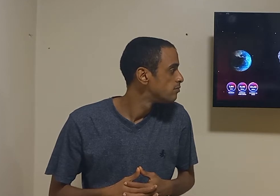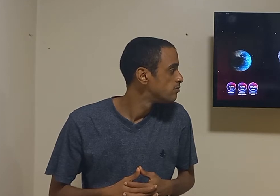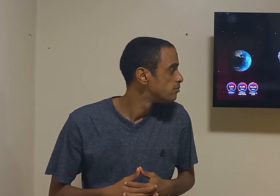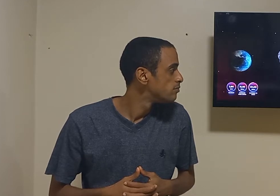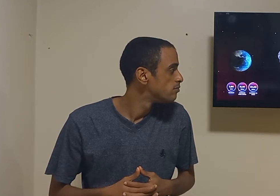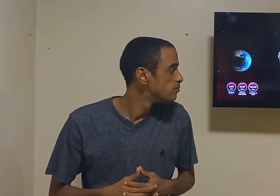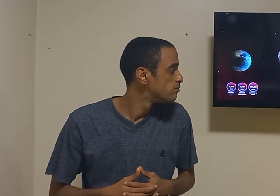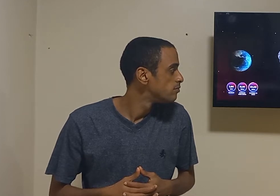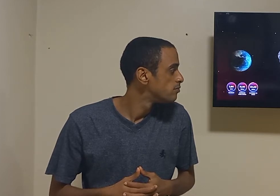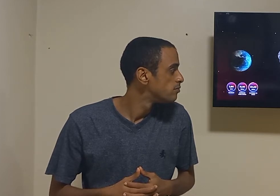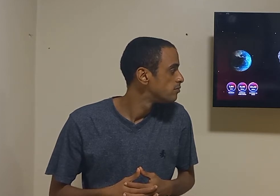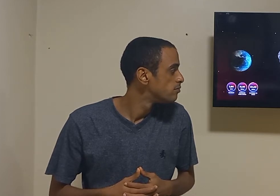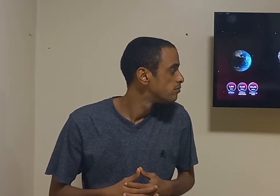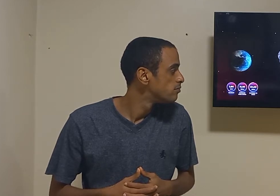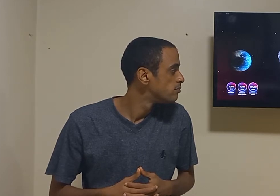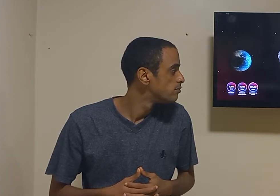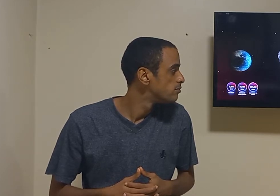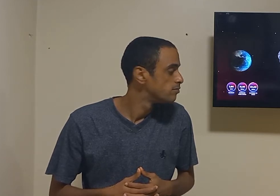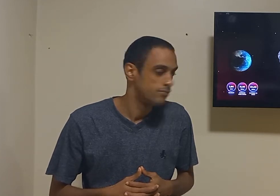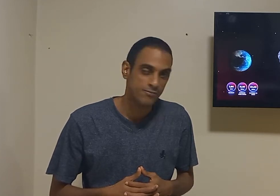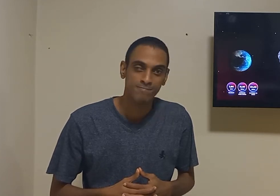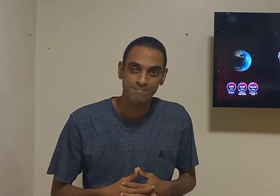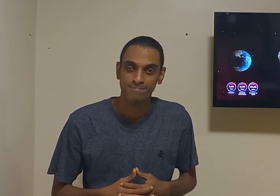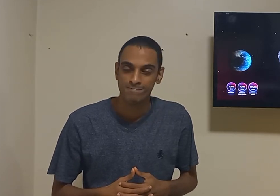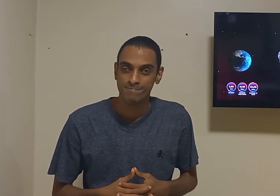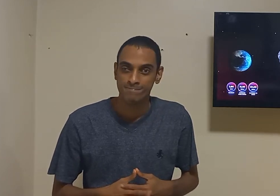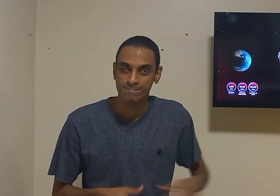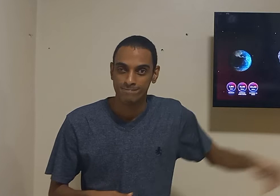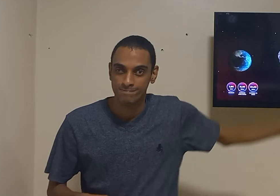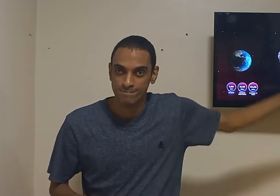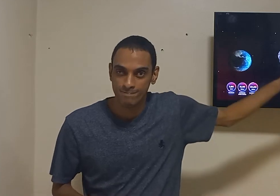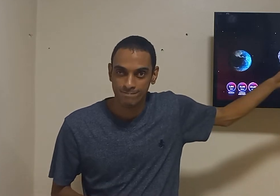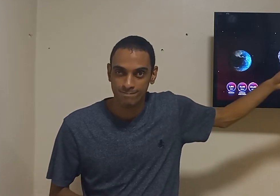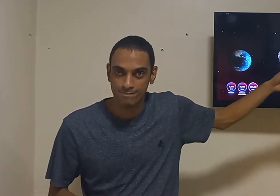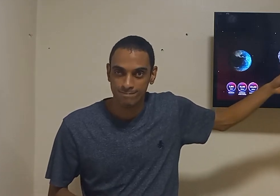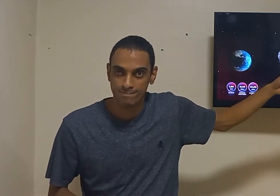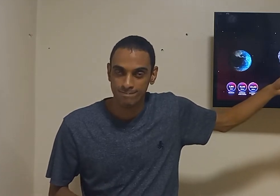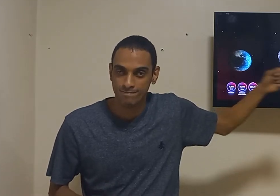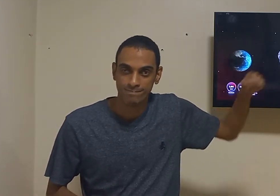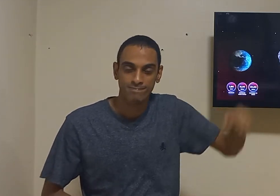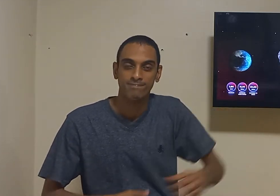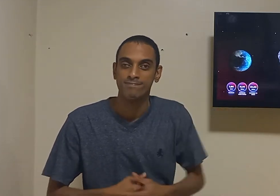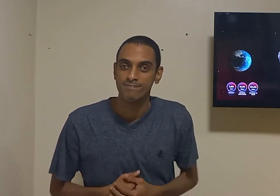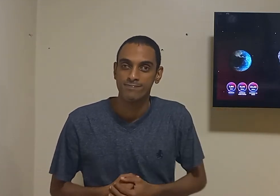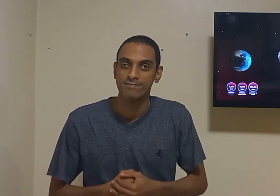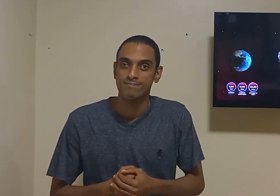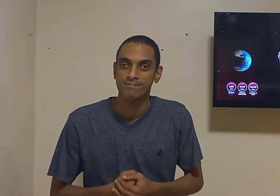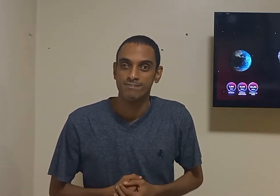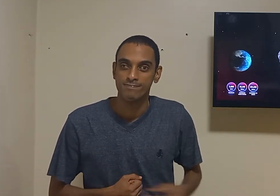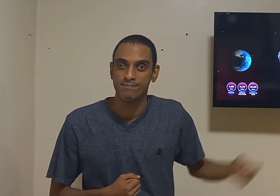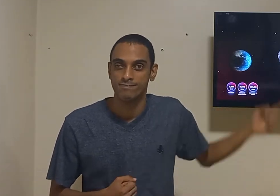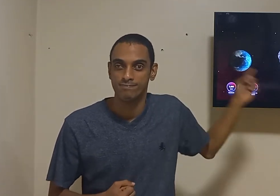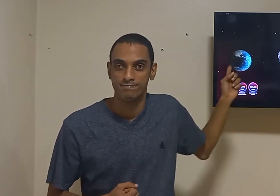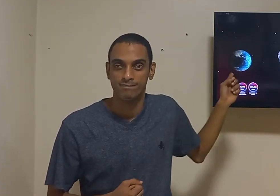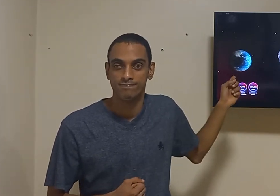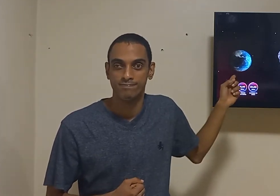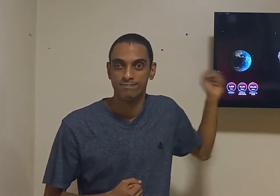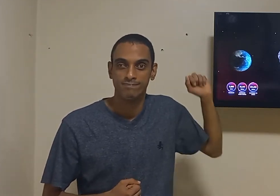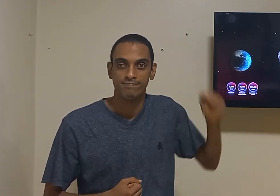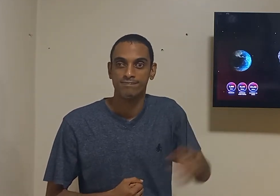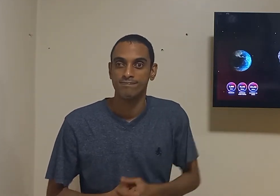Florida. Let's look at a broad overview of the Artemis mission to see what has happened so far and what is still to